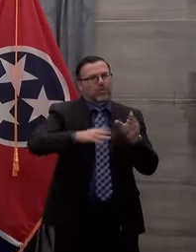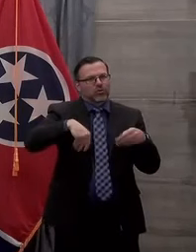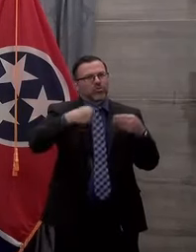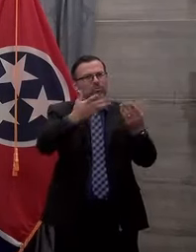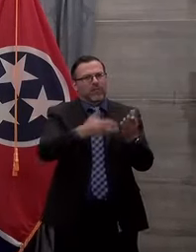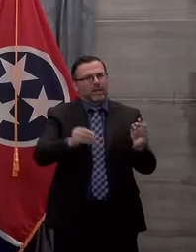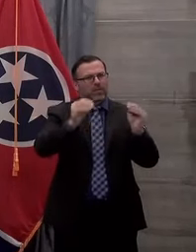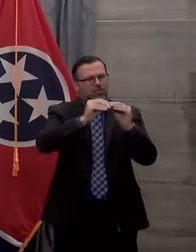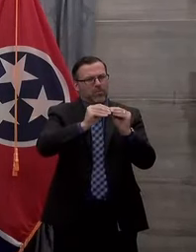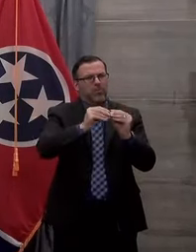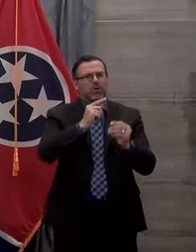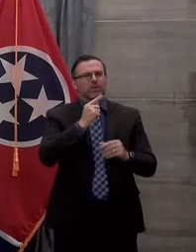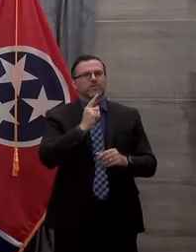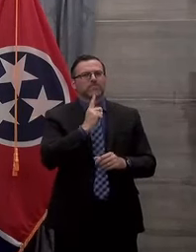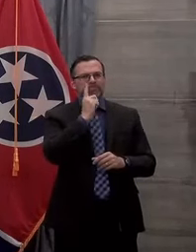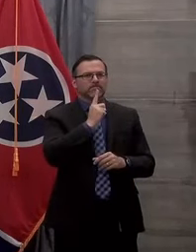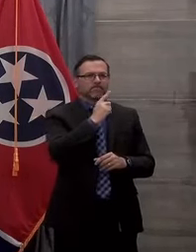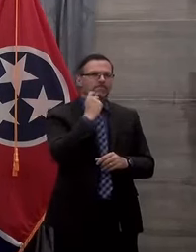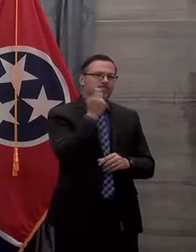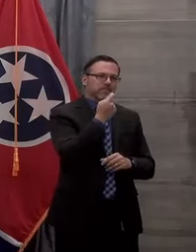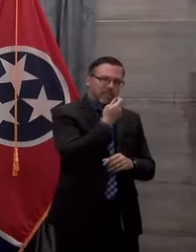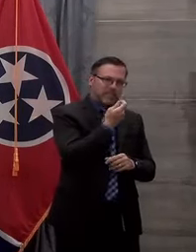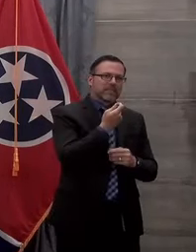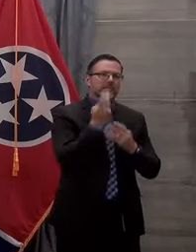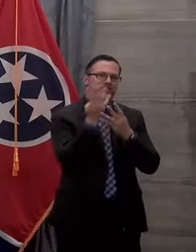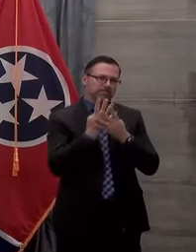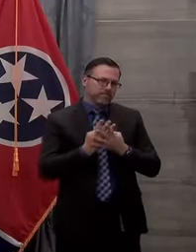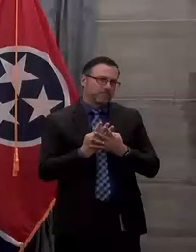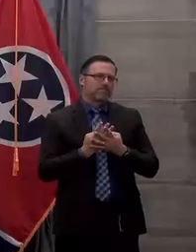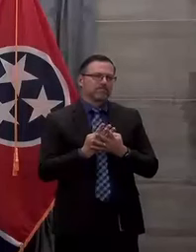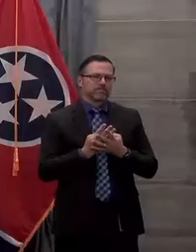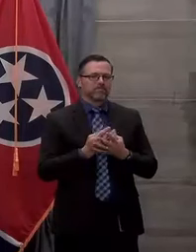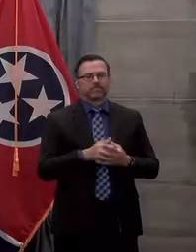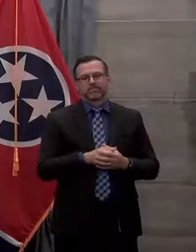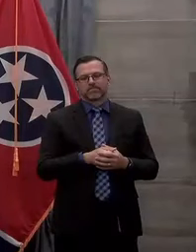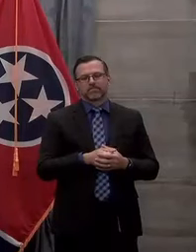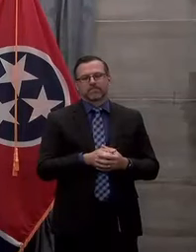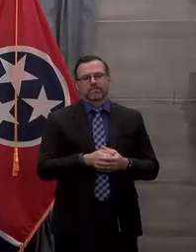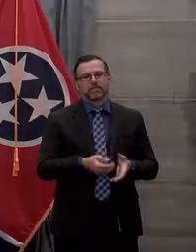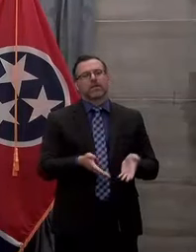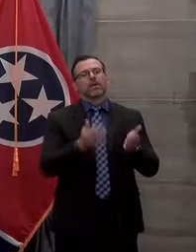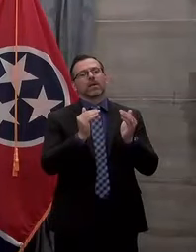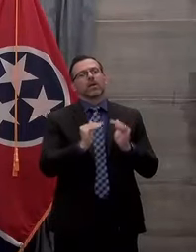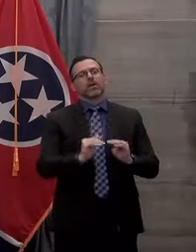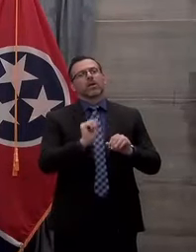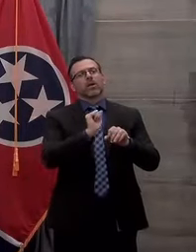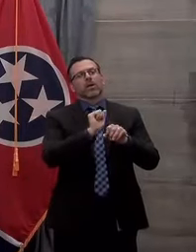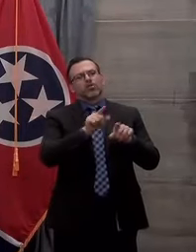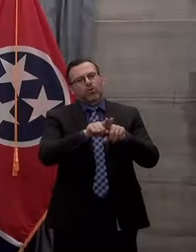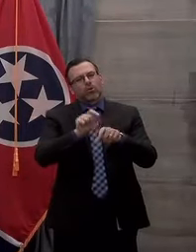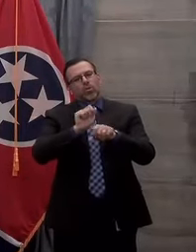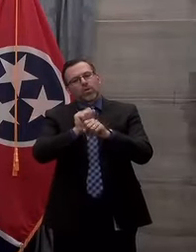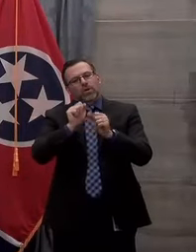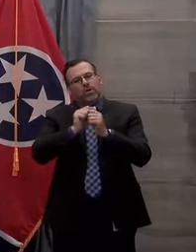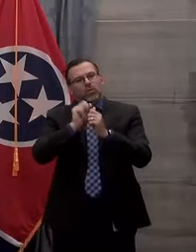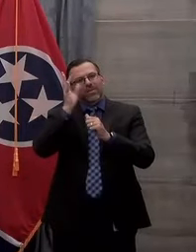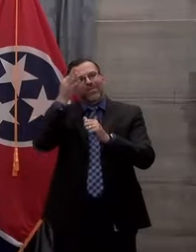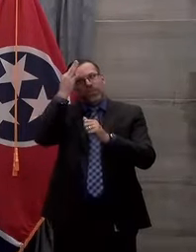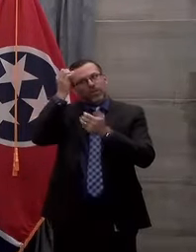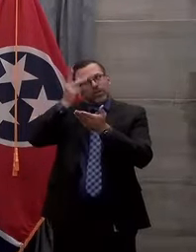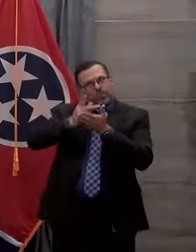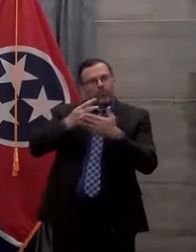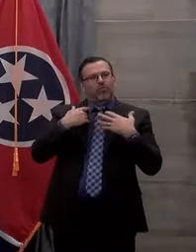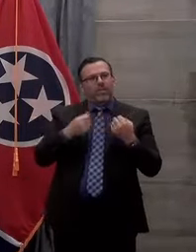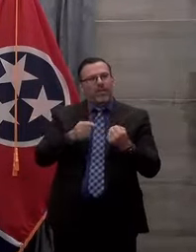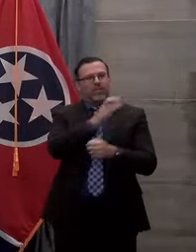to the communities that they are in. We're also working with our federally qualified health clinics across